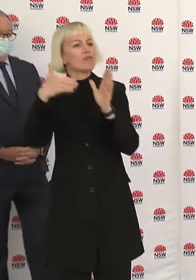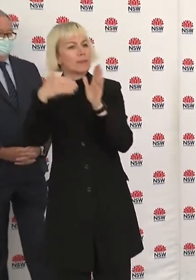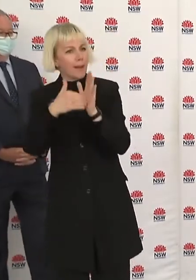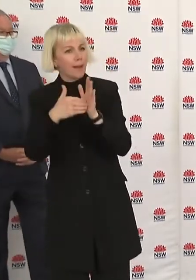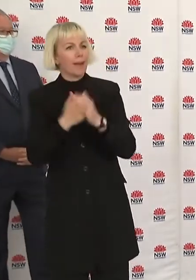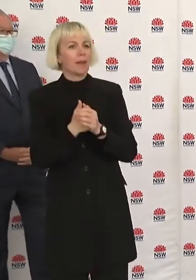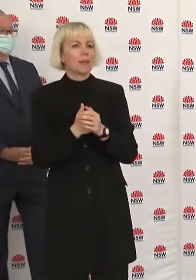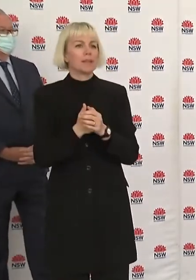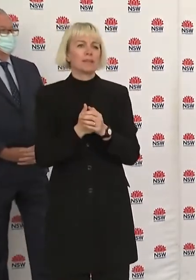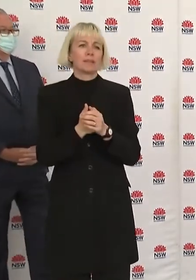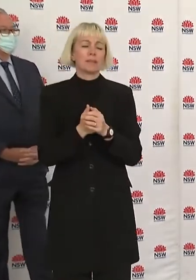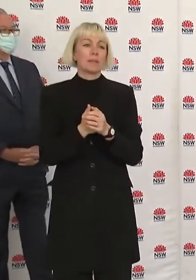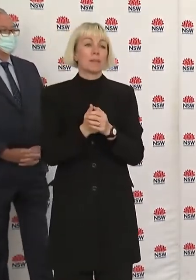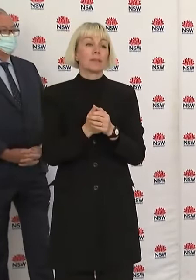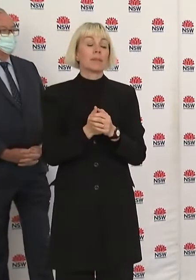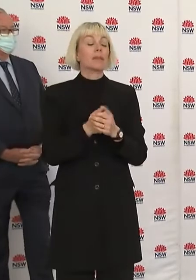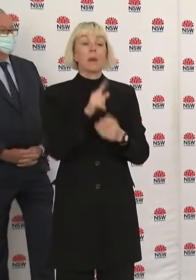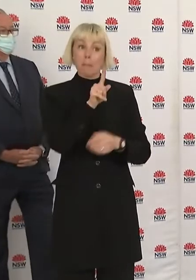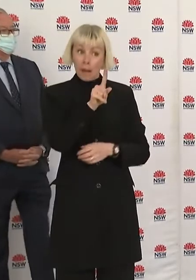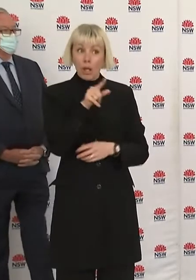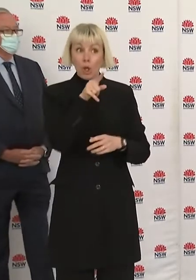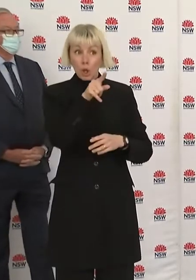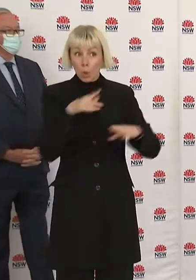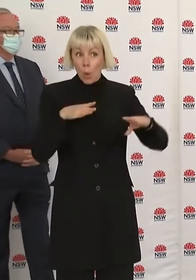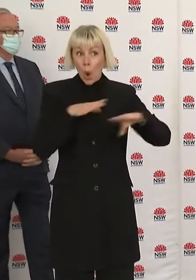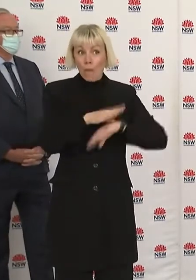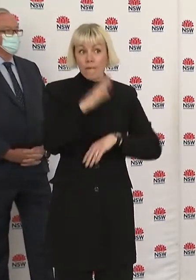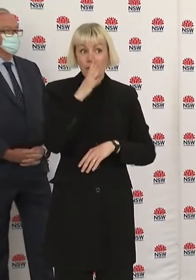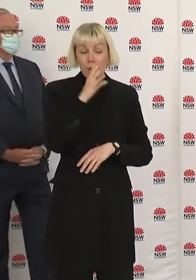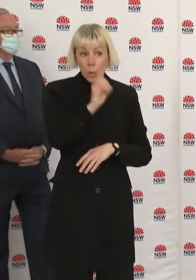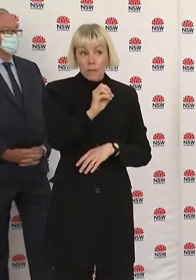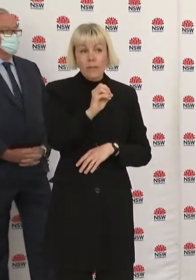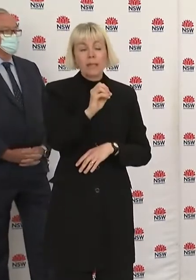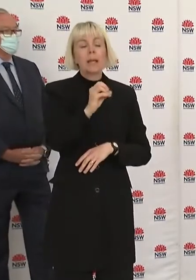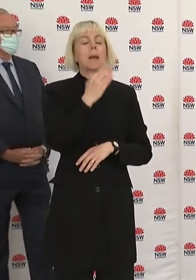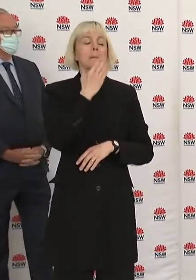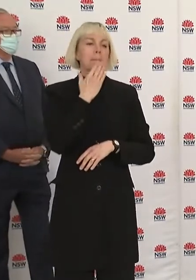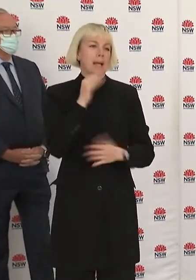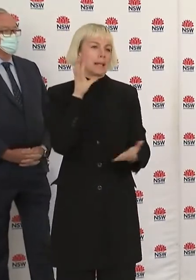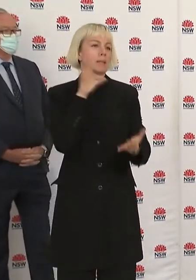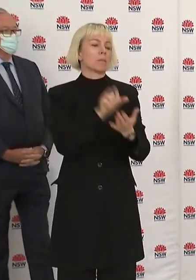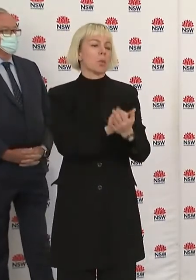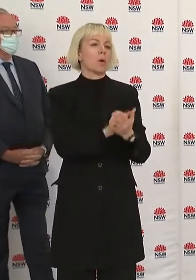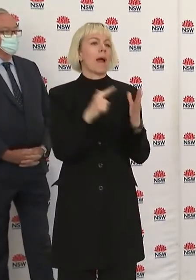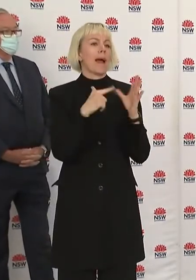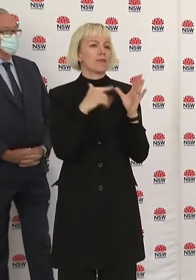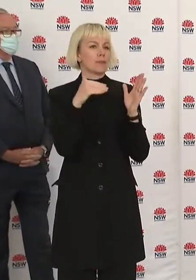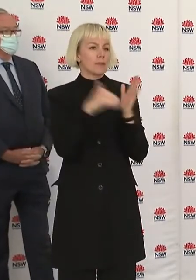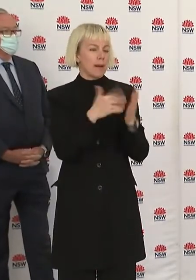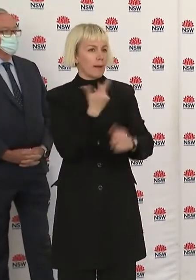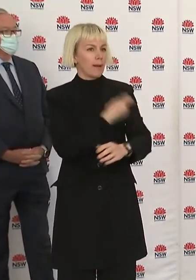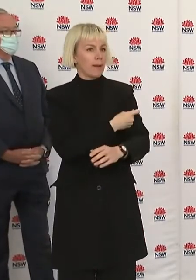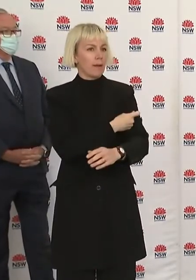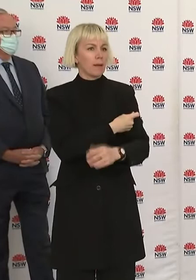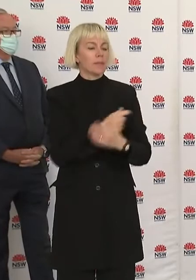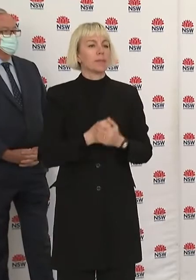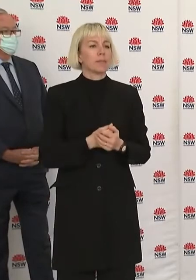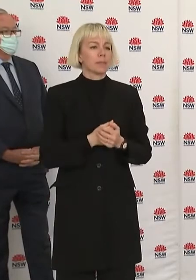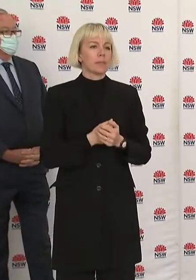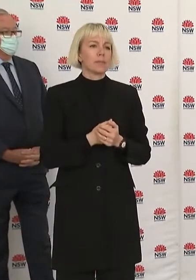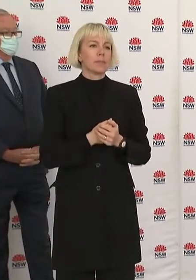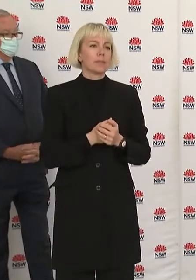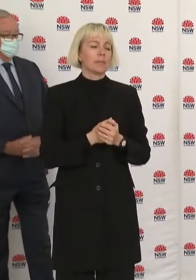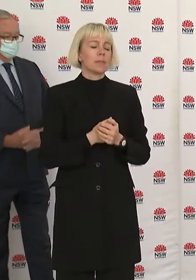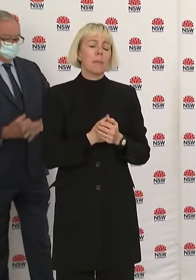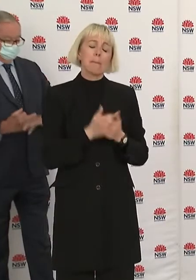over 40 to go through their GP or come to one of our hubs. And there are millions of people in New South Wales that are over 40 years of age. Can I make that point? There are lots